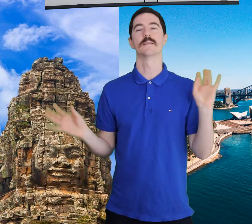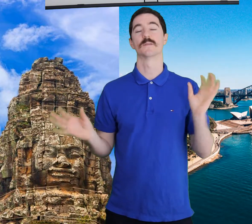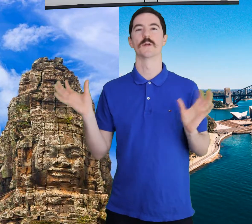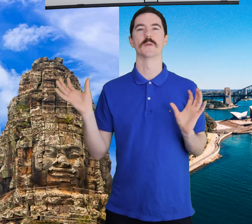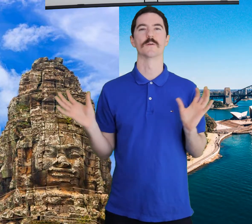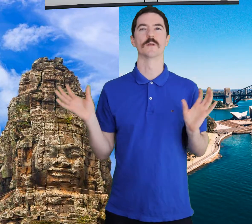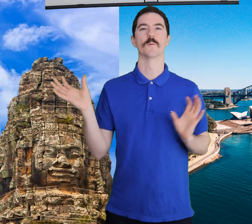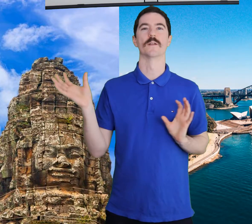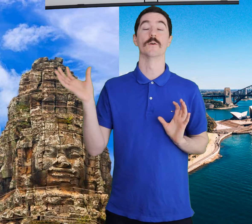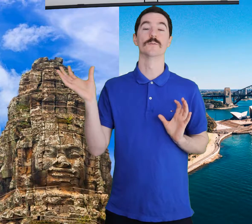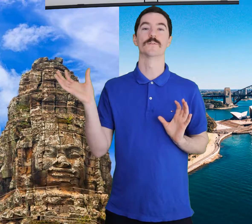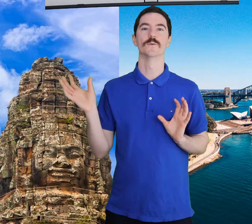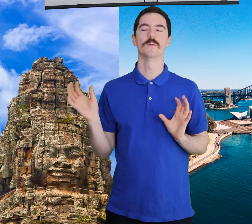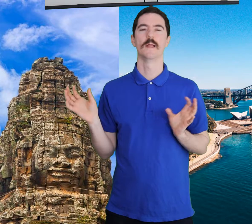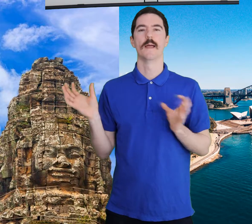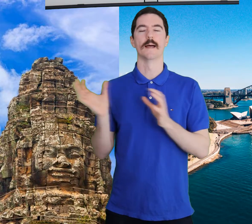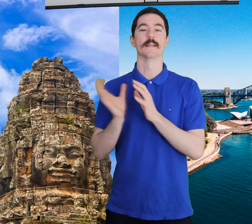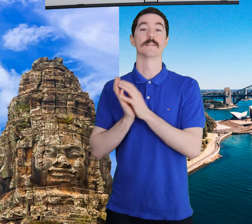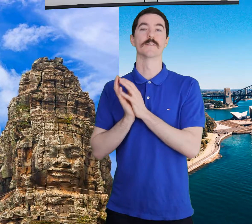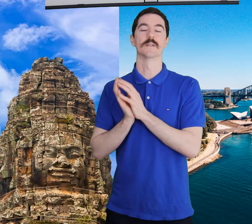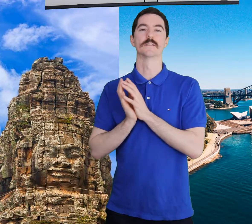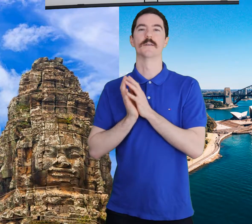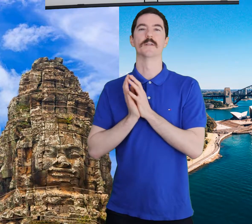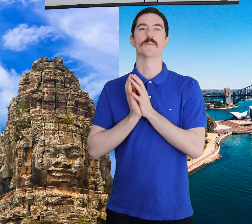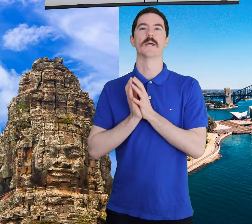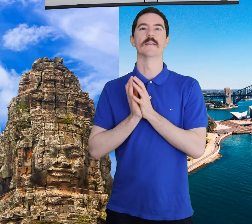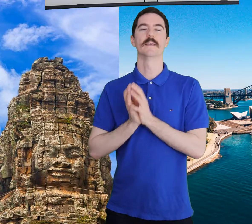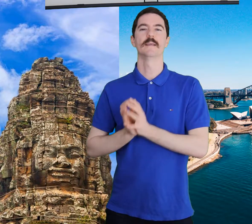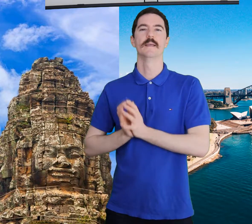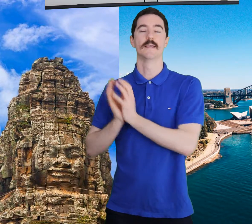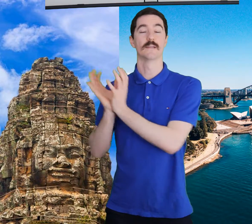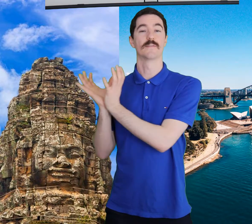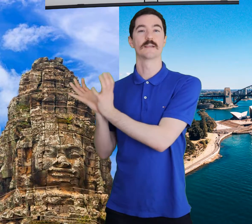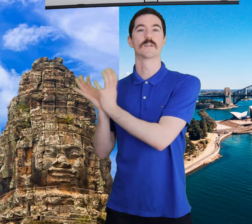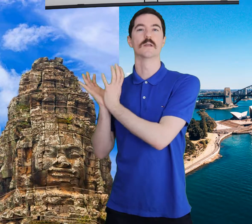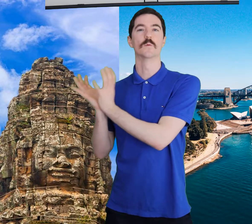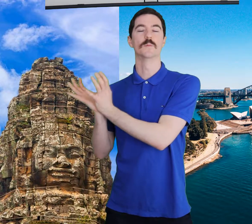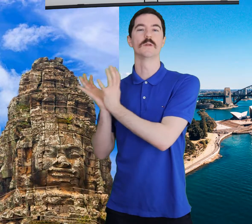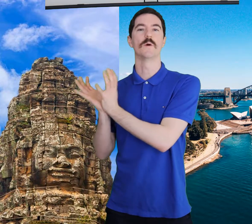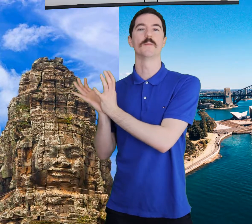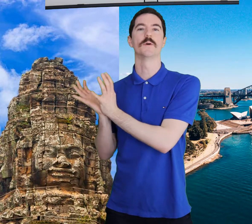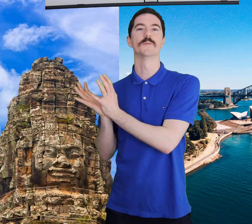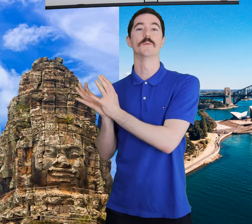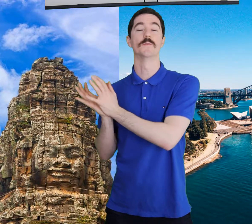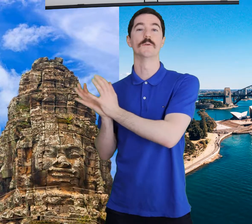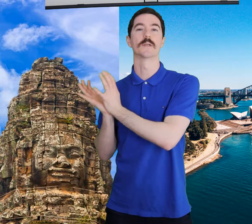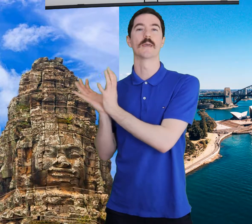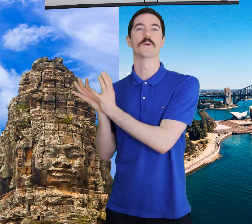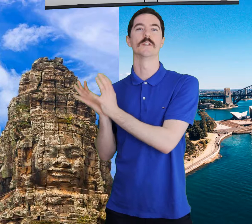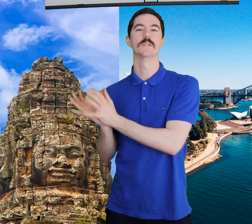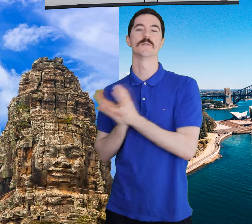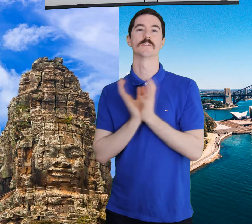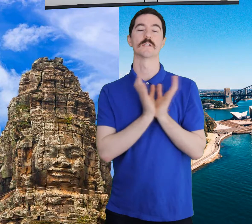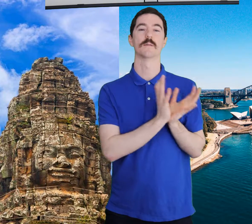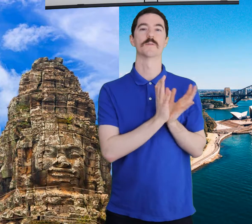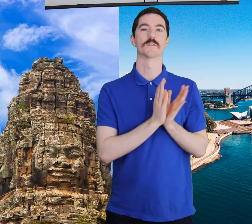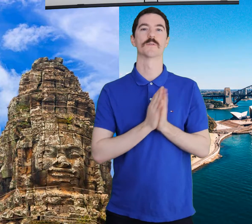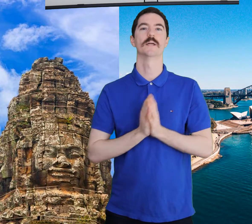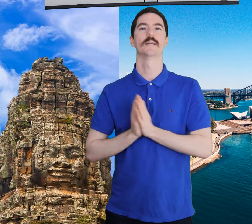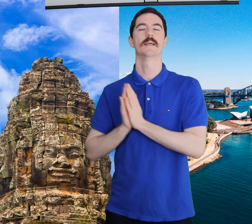despite me calling one old school. That's not necessarily a bad thing. In fact, it would be quite possible for Cambodian teachers to come to Australia